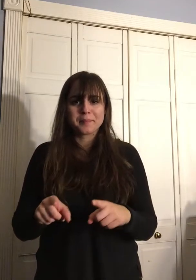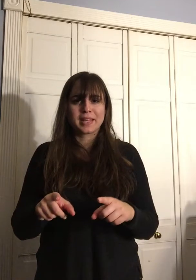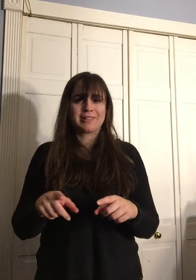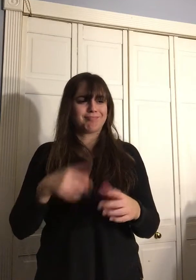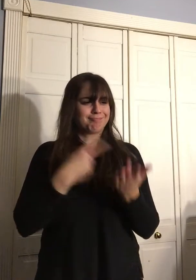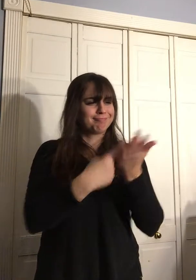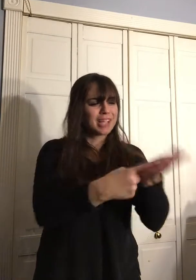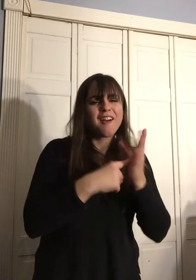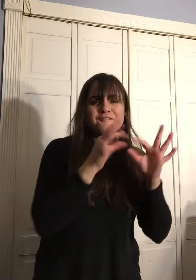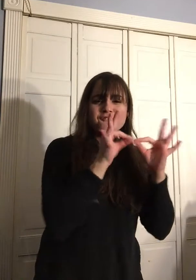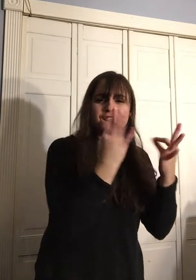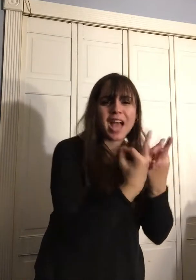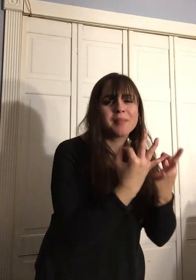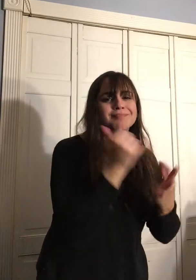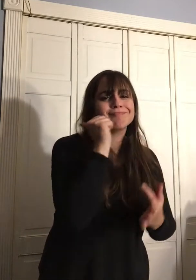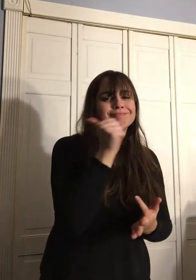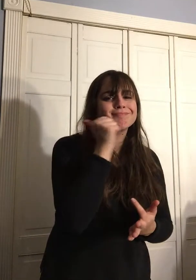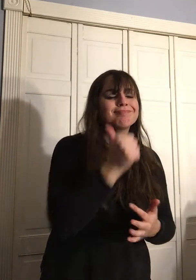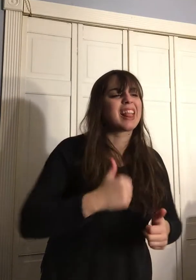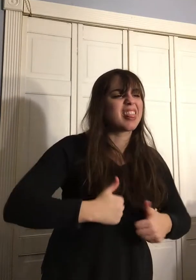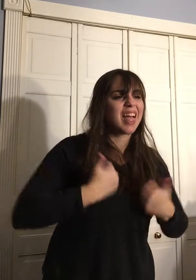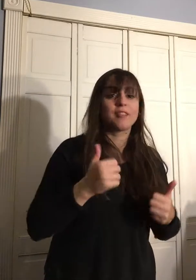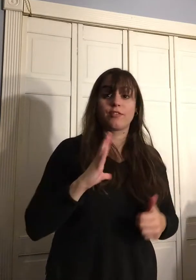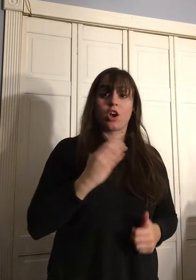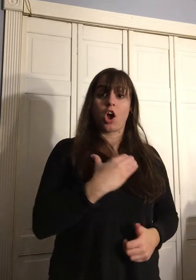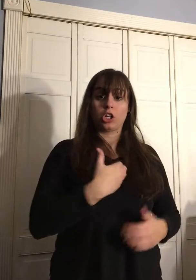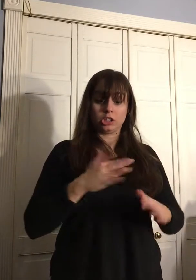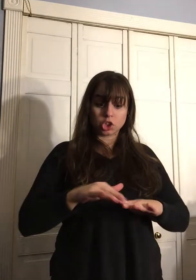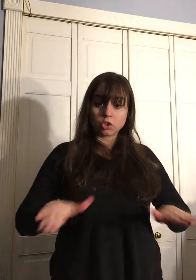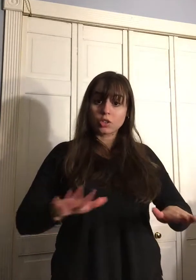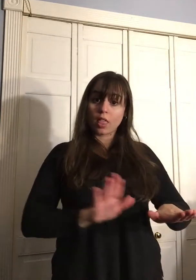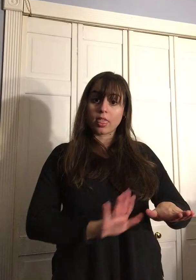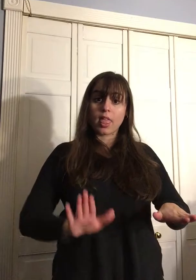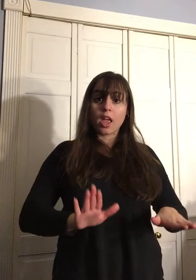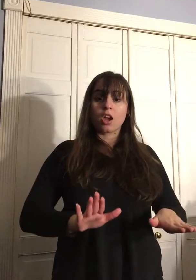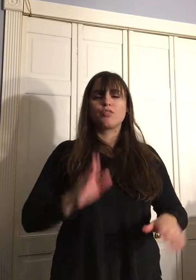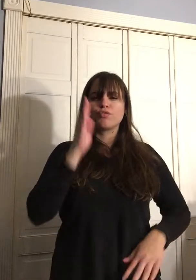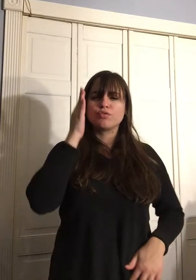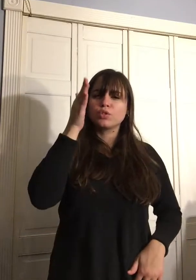that we couldn't climb over. But we were able to see each other as